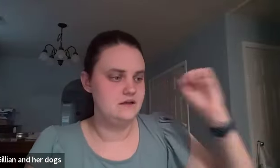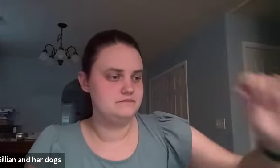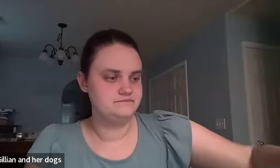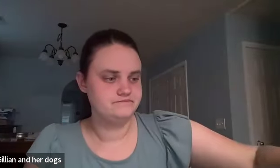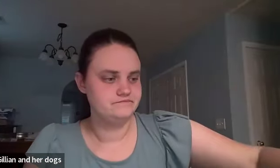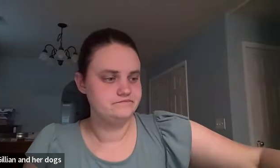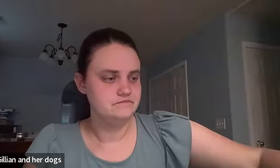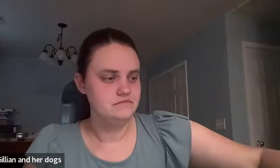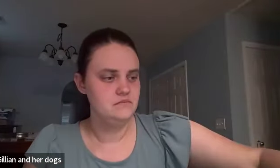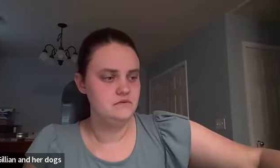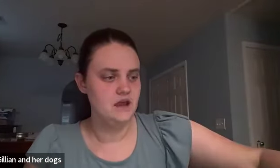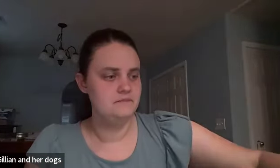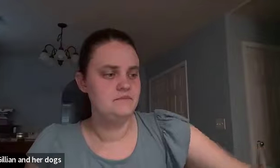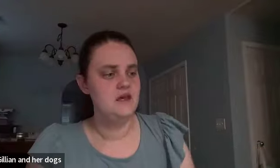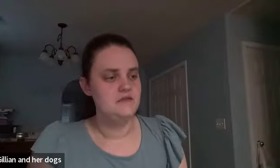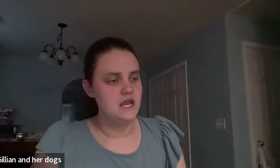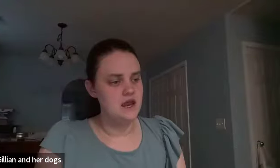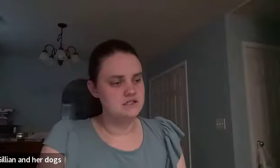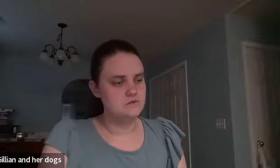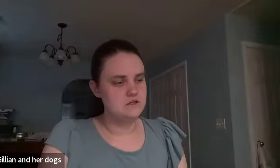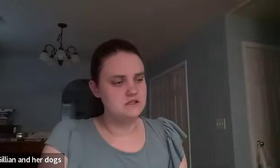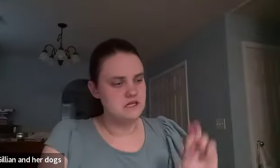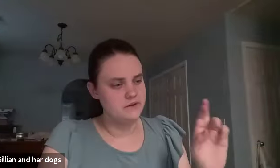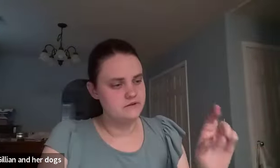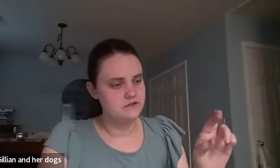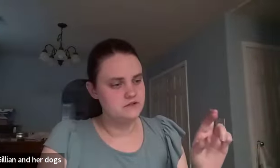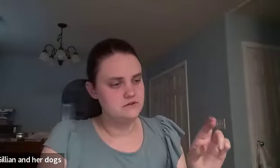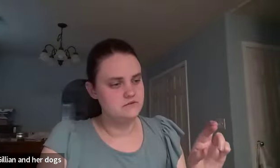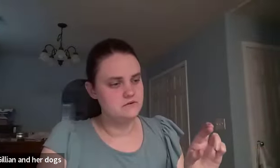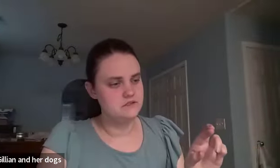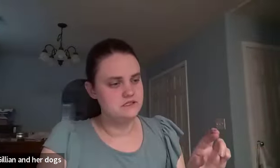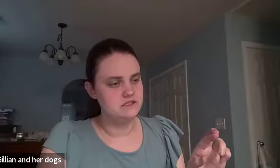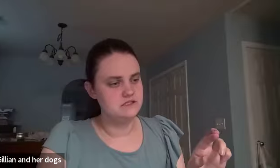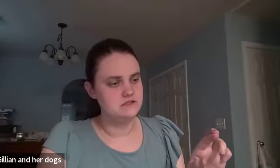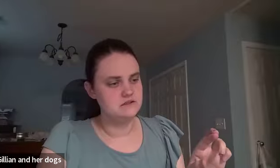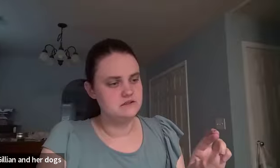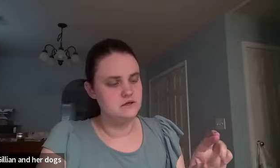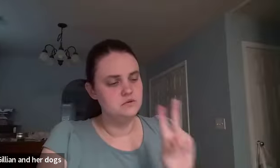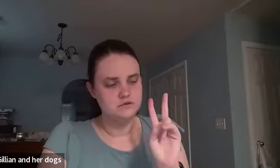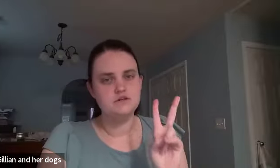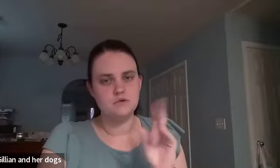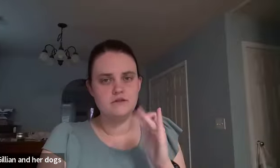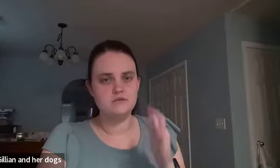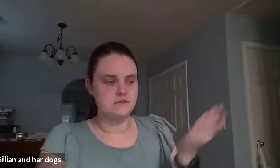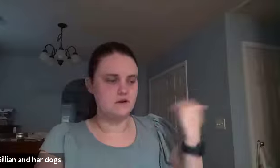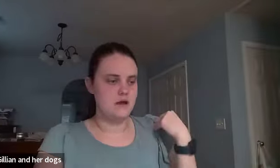like. Okay. The next one, let's see how many we done. 2, 4, 6. We'll do 2 more and then we'll stop and go